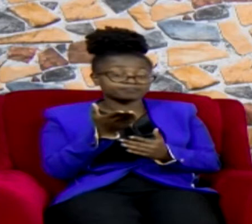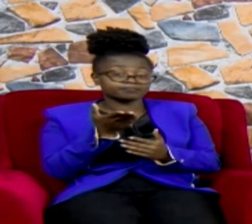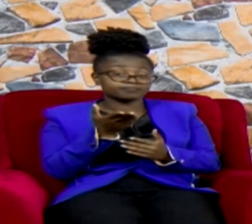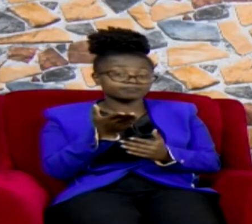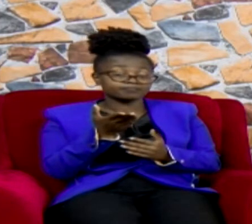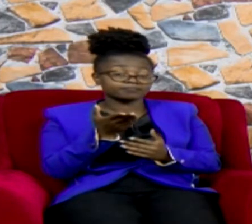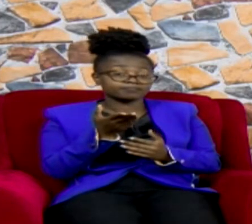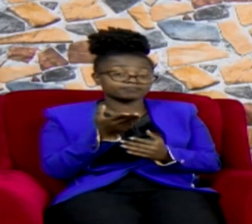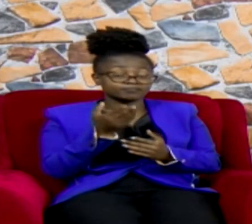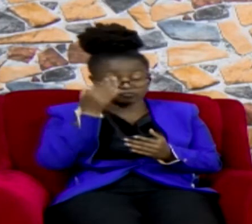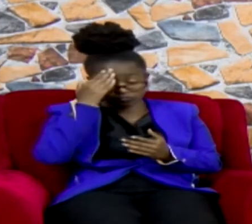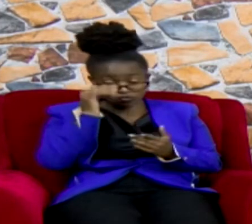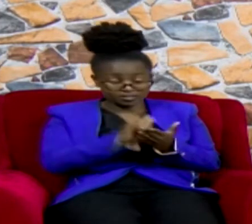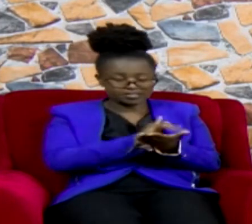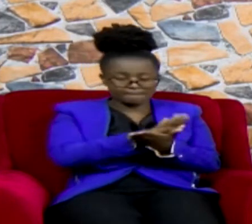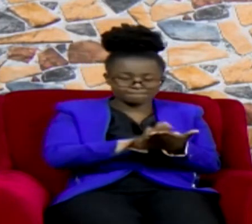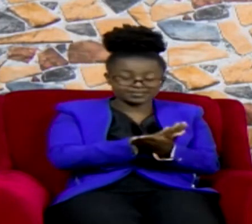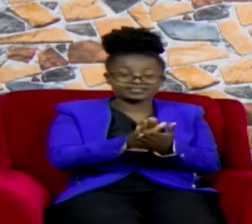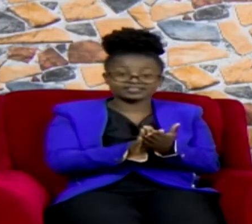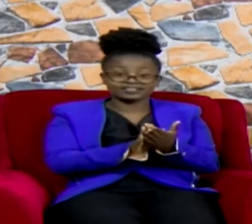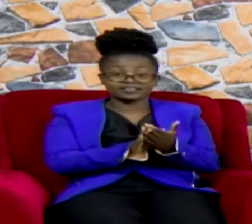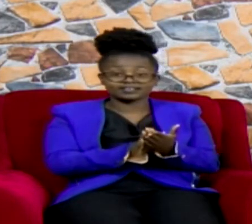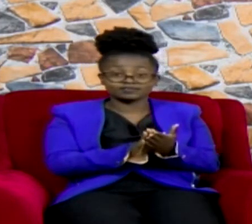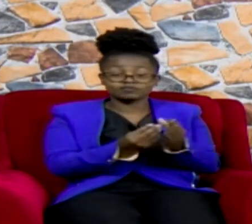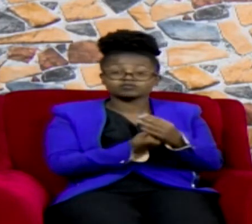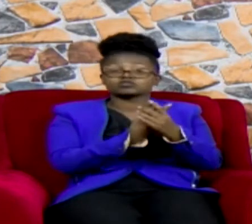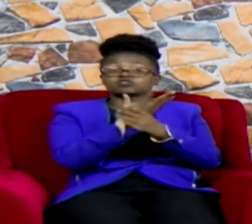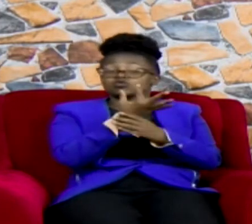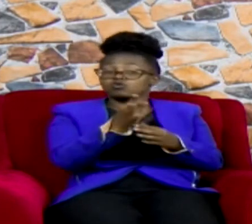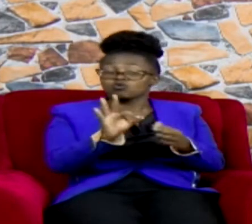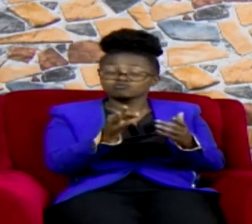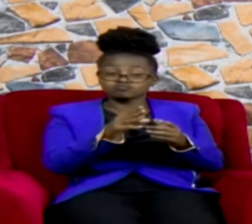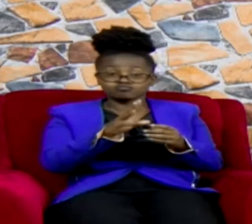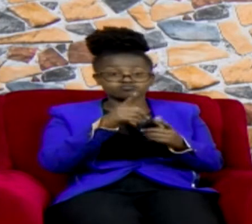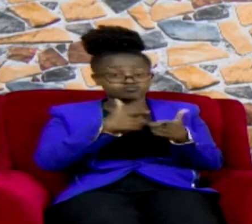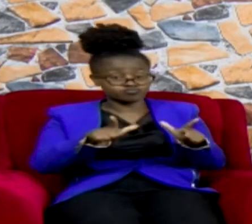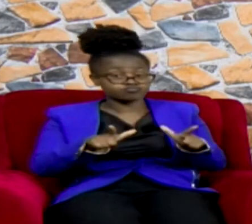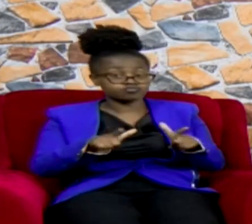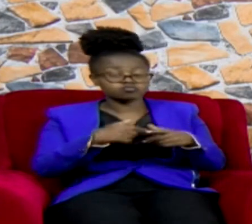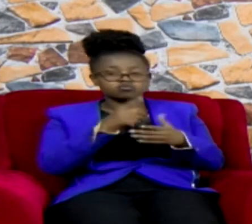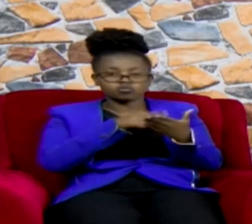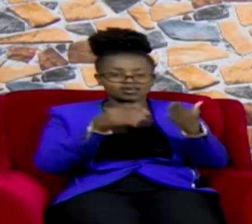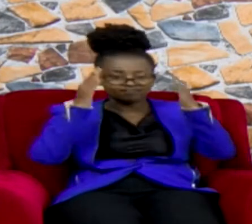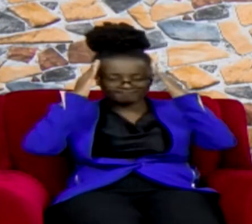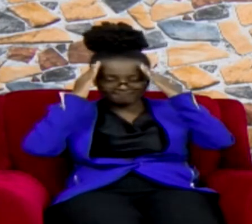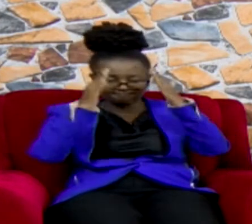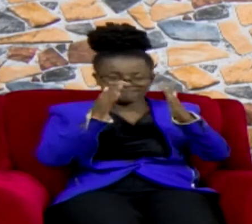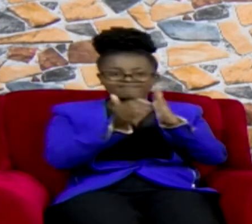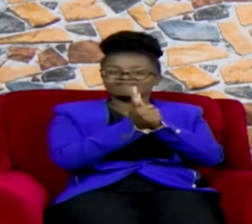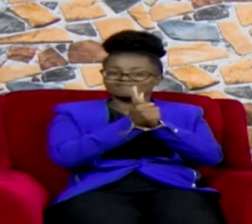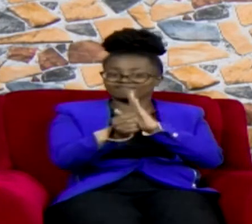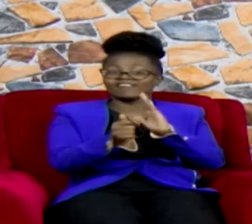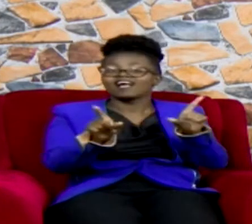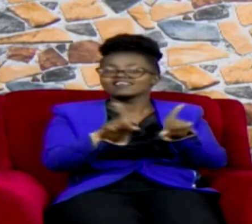that the basic foundation of language to any child is the attention skill. Okay. So we